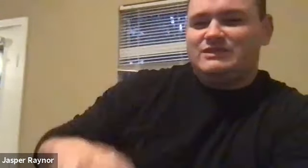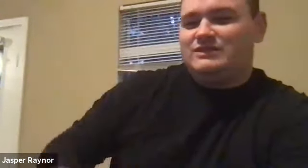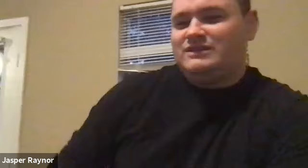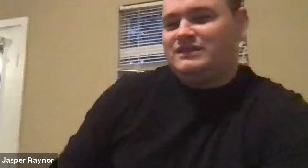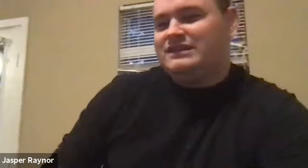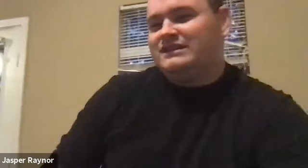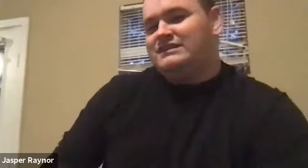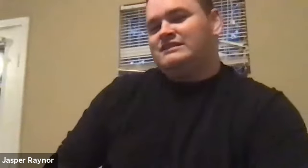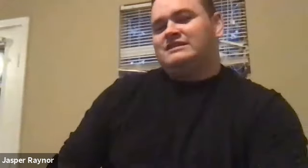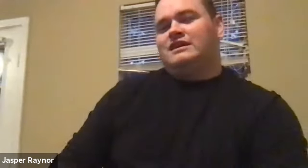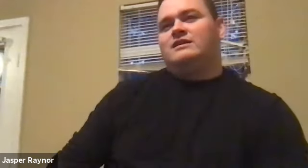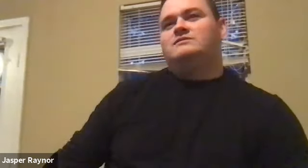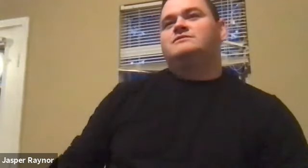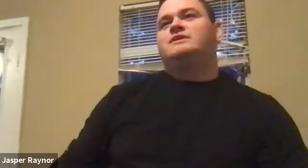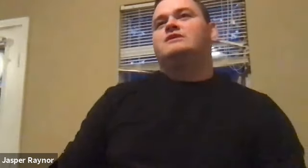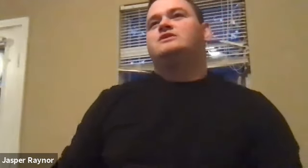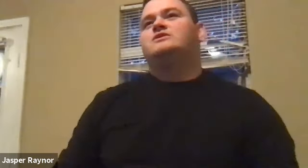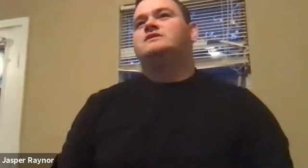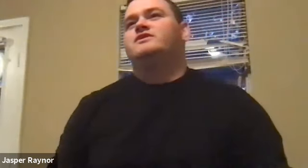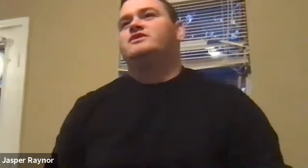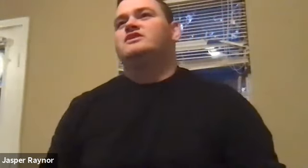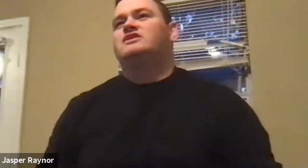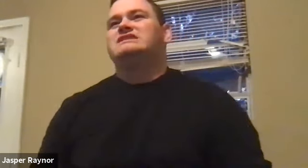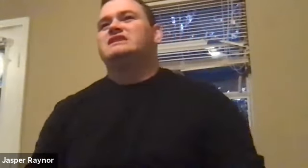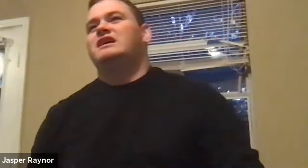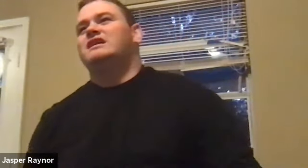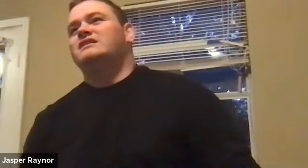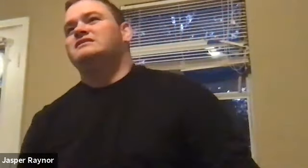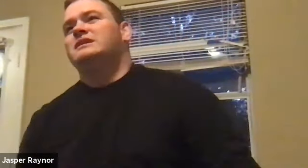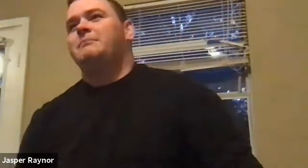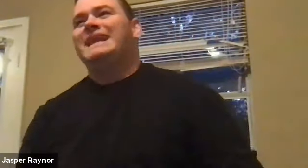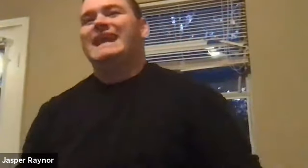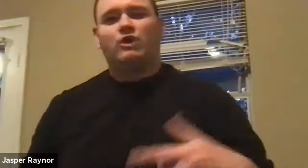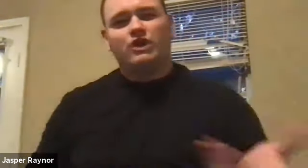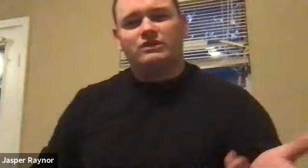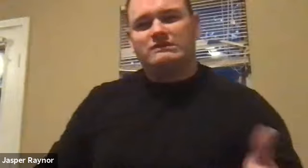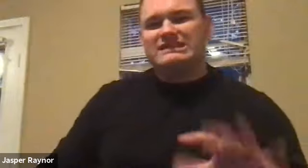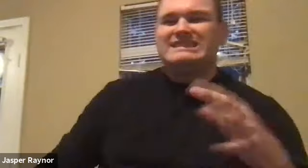So. You can also use it for mediocre.